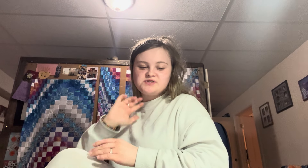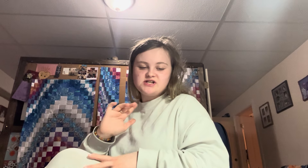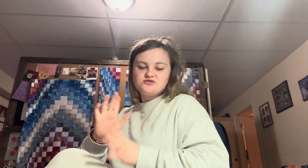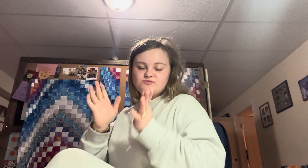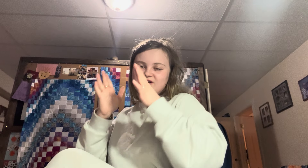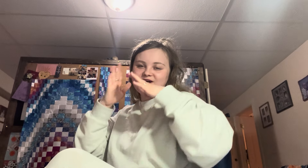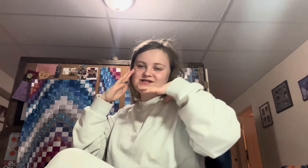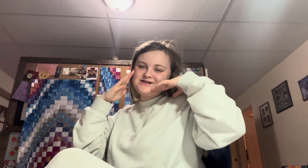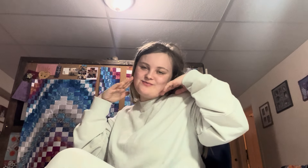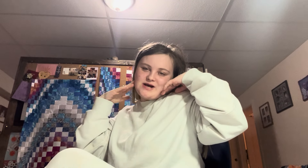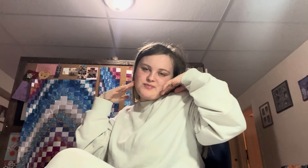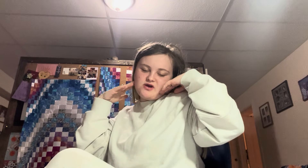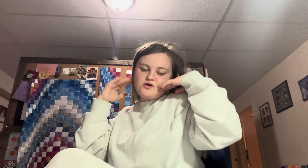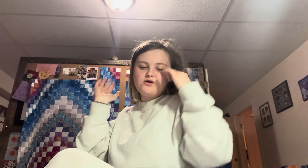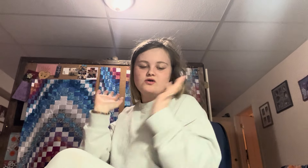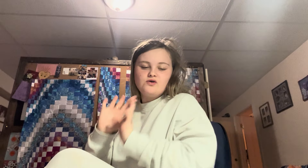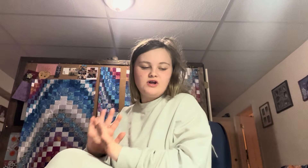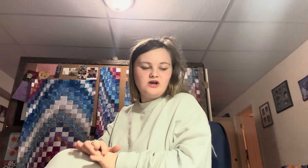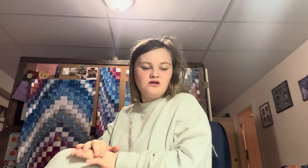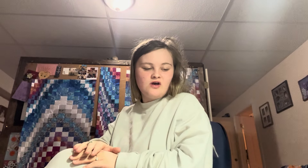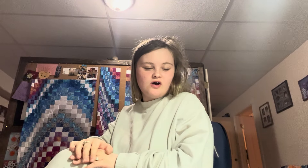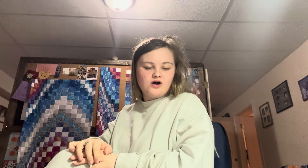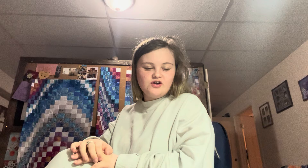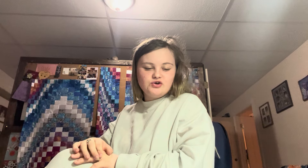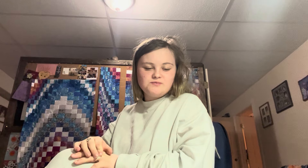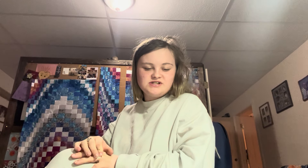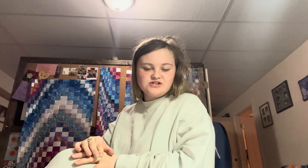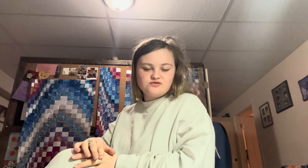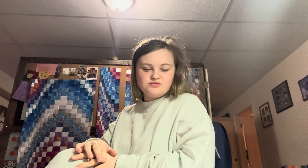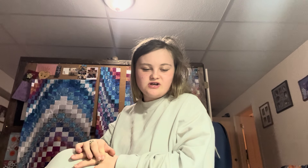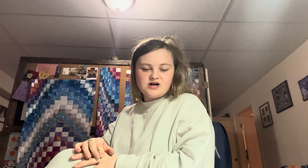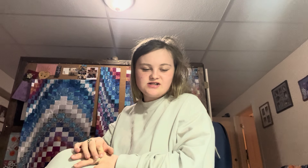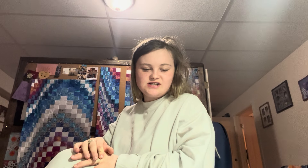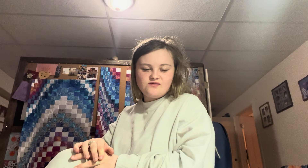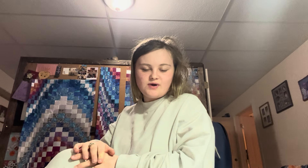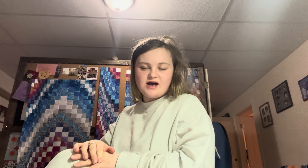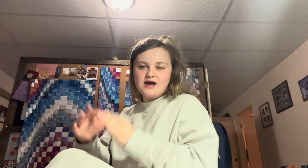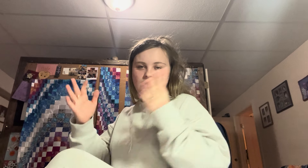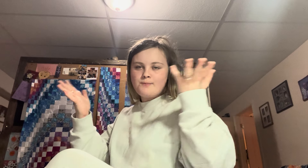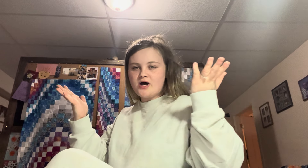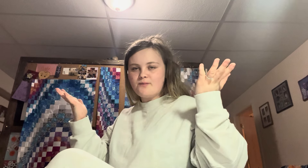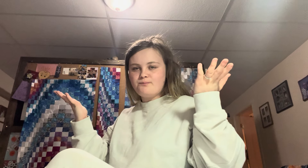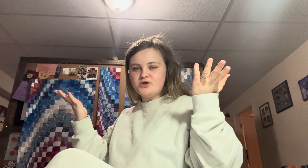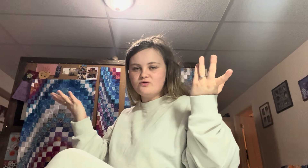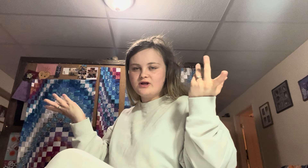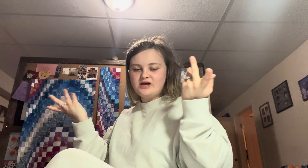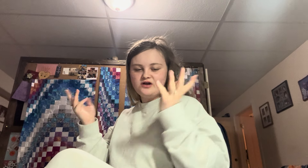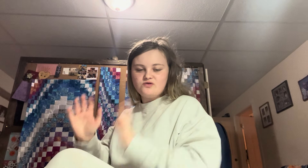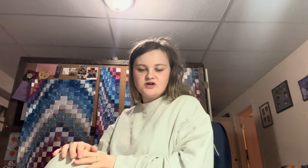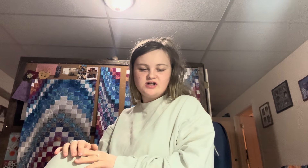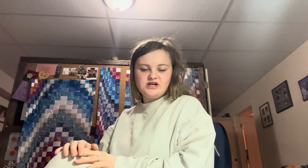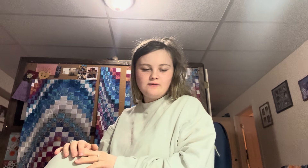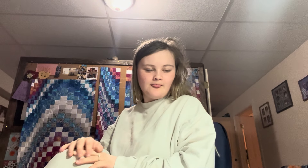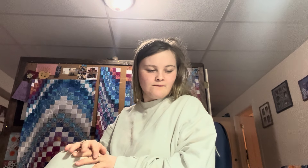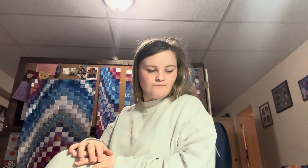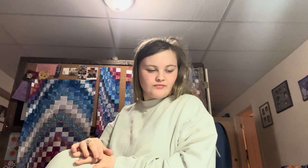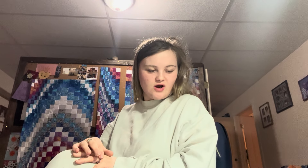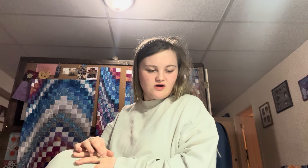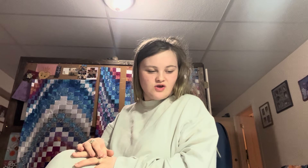obsessed with me 'cause of my beauty? Are you obsessed with me 'cause of my popularity?